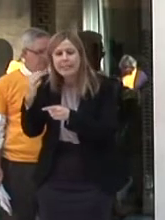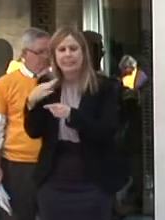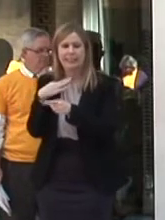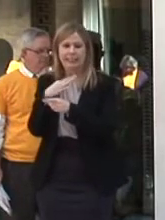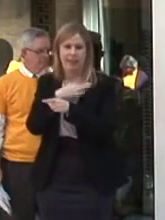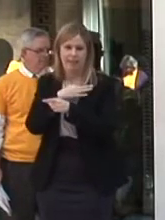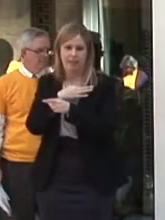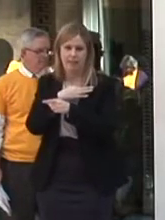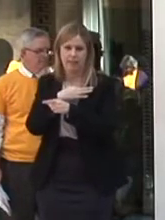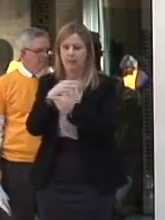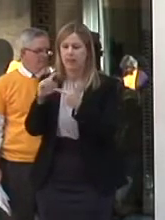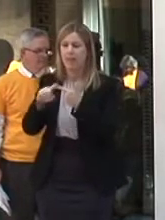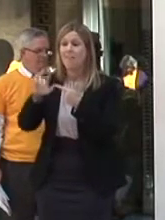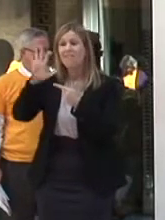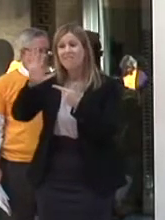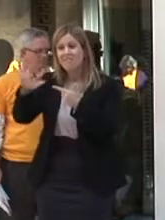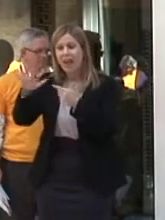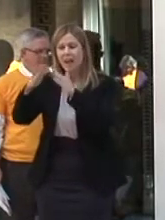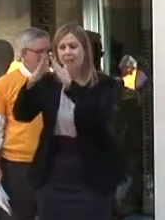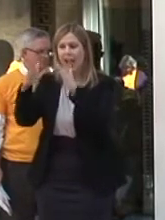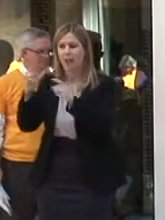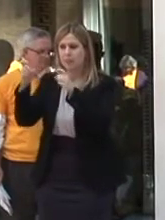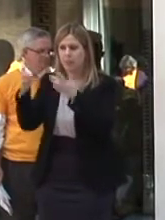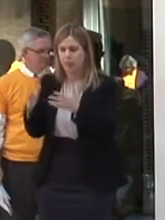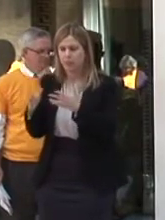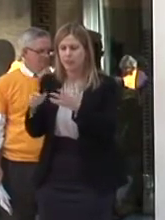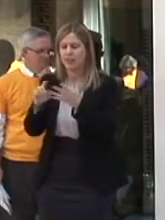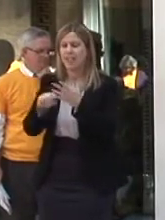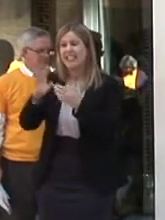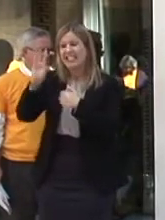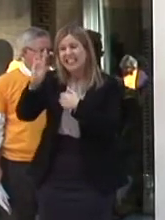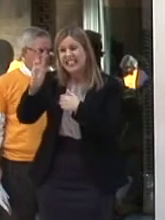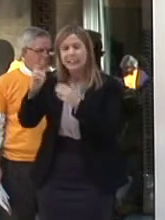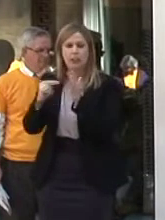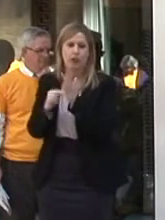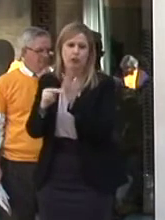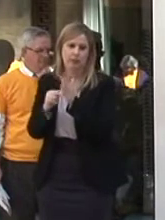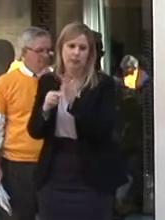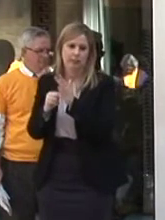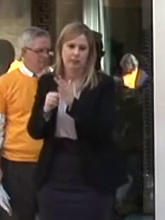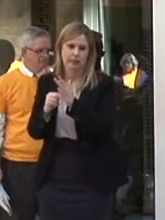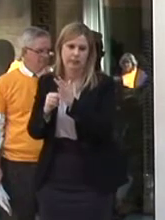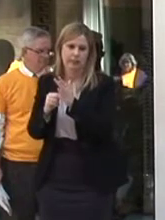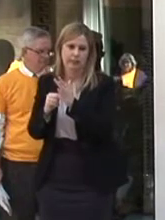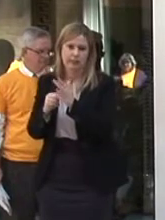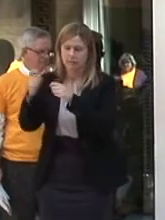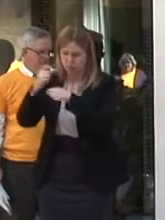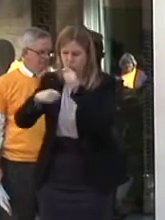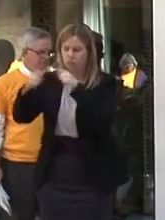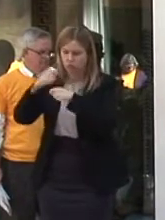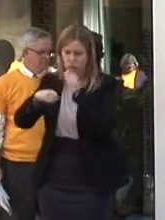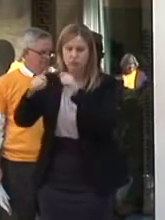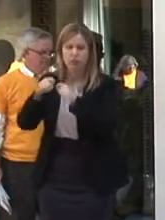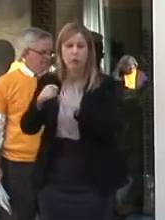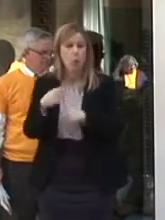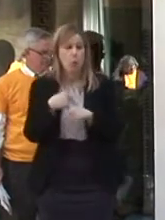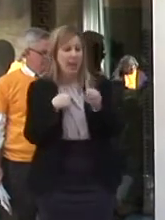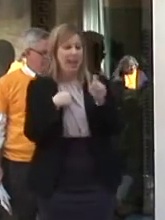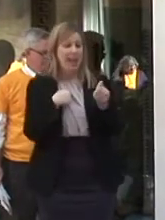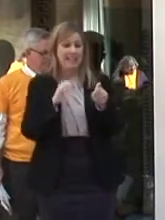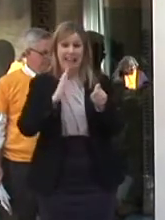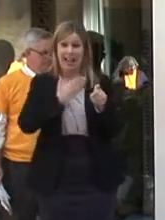staff, 5 house managers, and 6 nurses who have come and gone. We asked the staff in our house why people leave